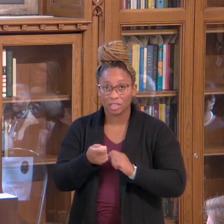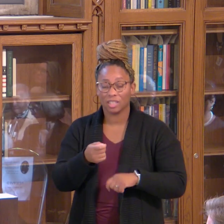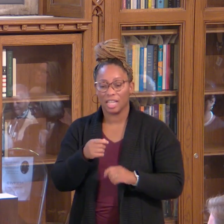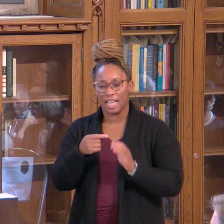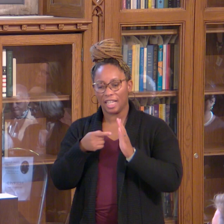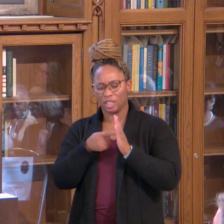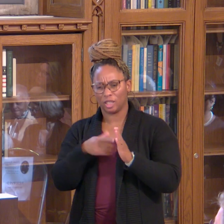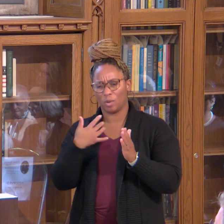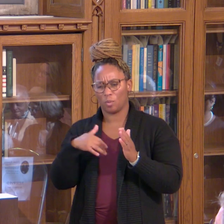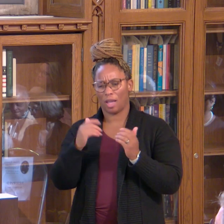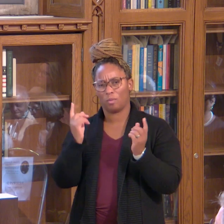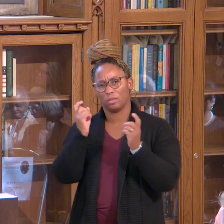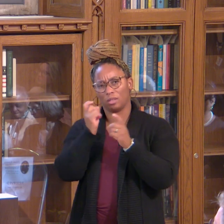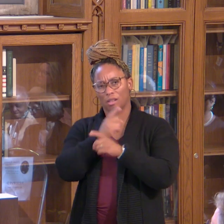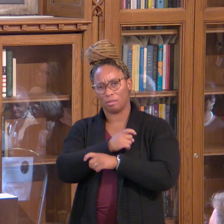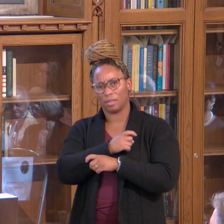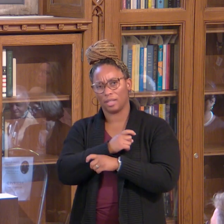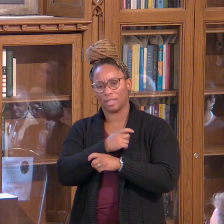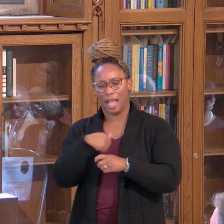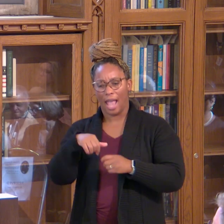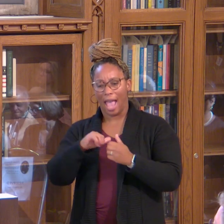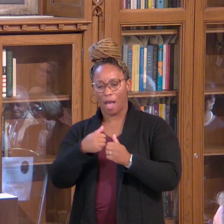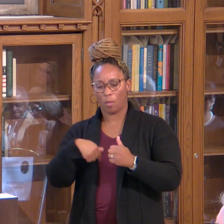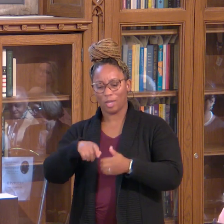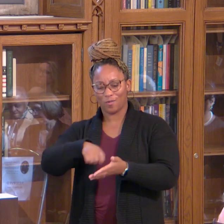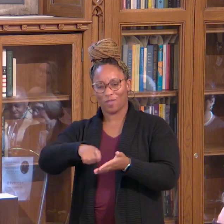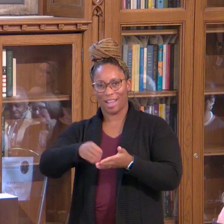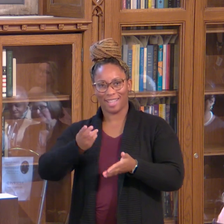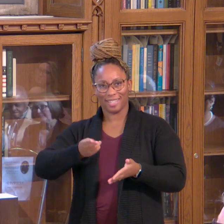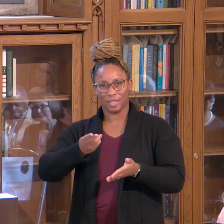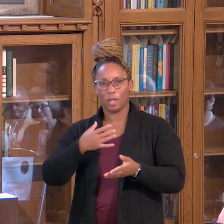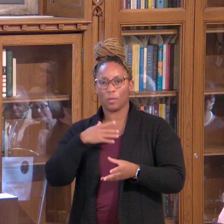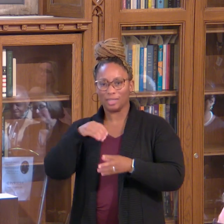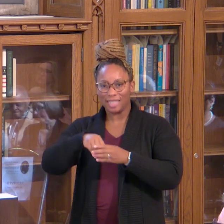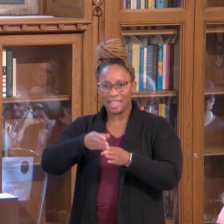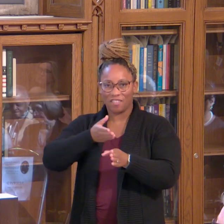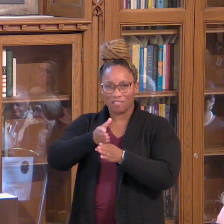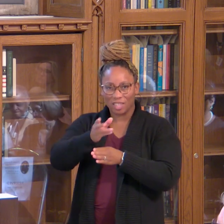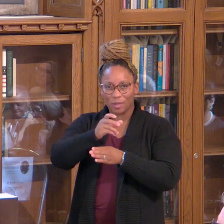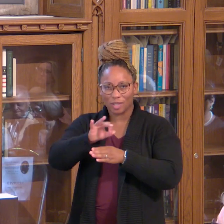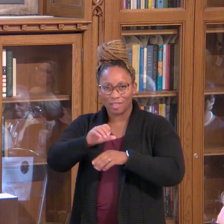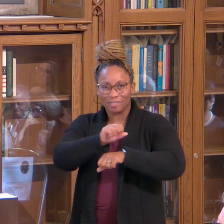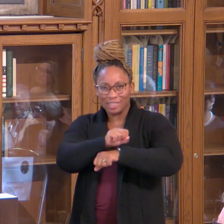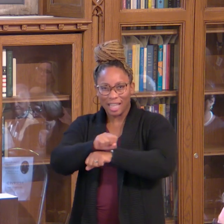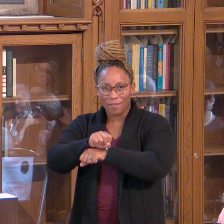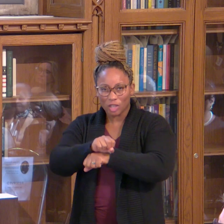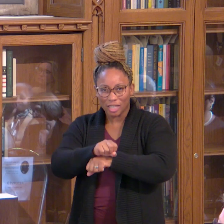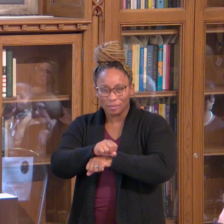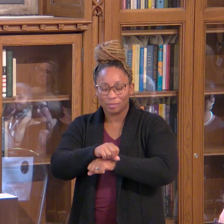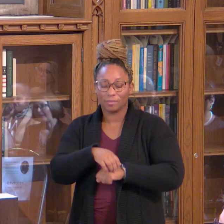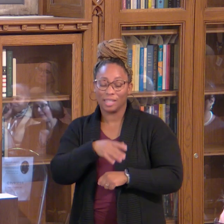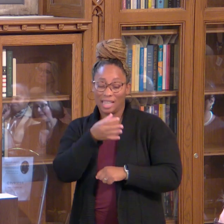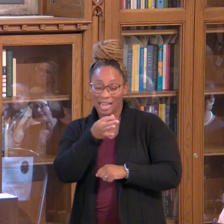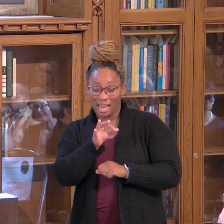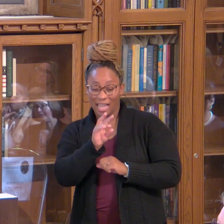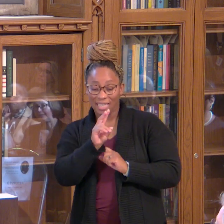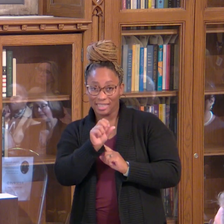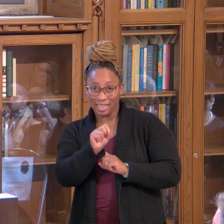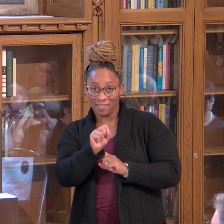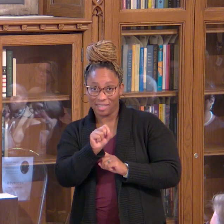showed the complexity of how we write history was in the field of slavery by the